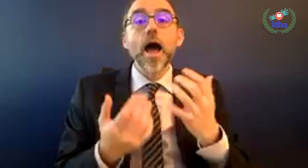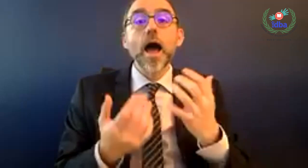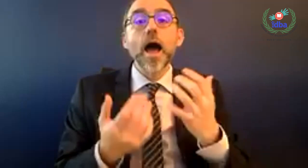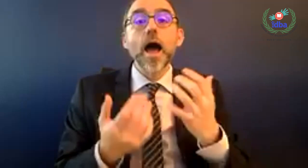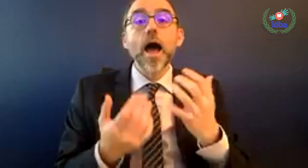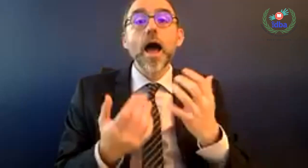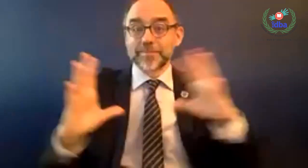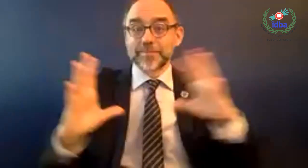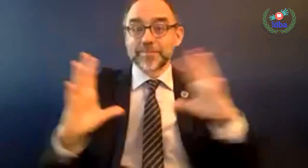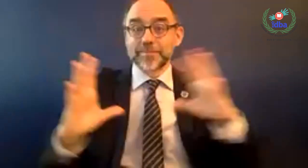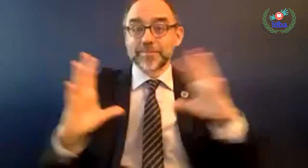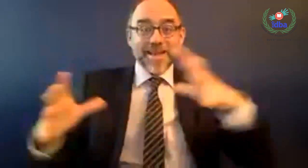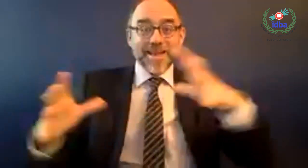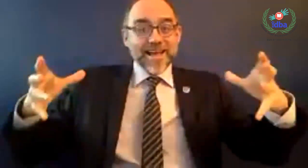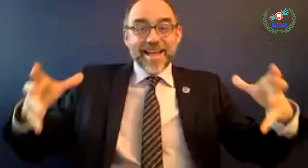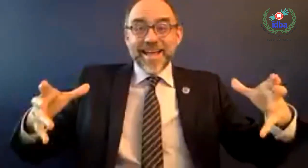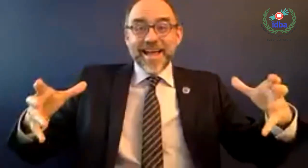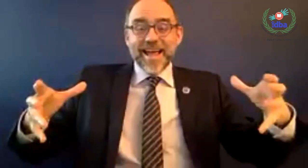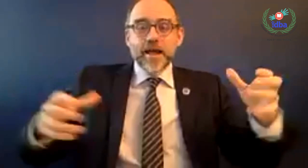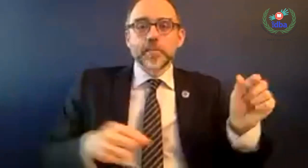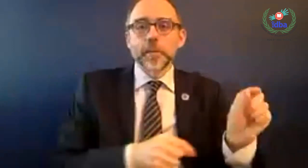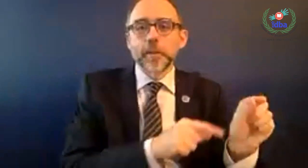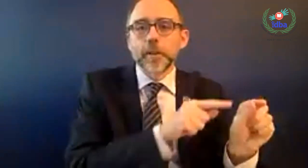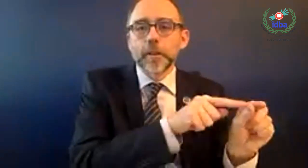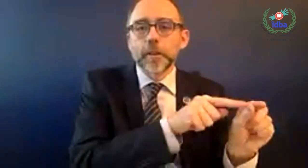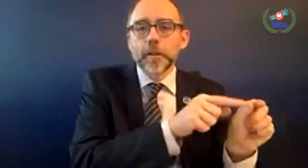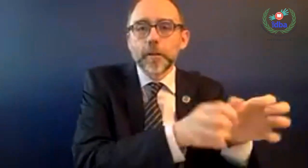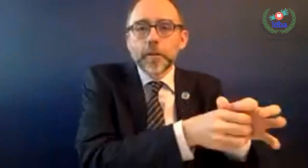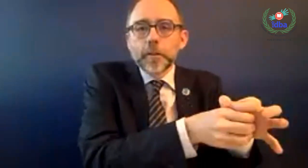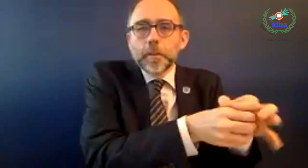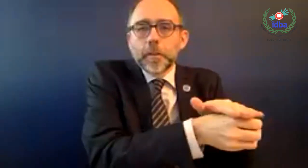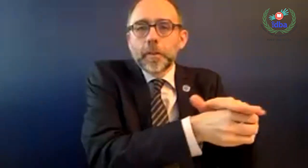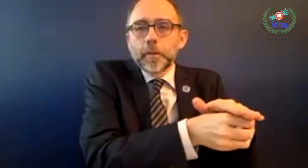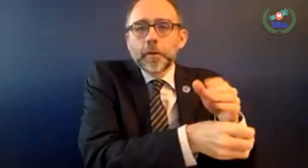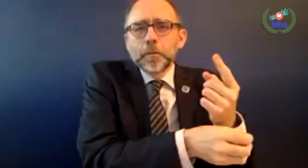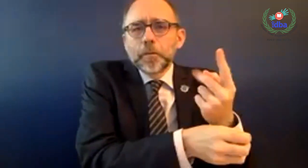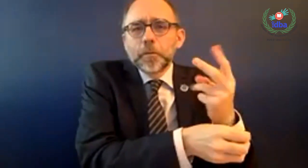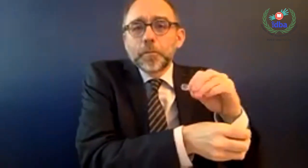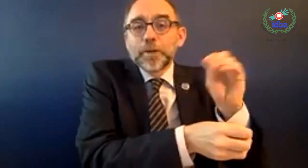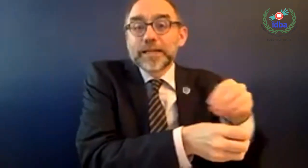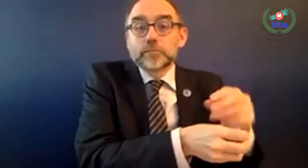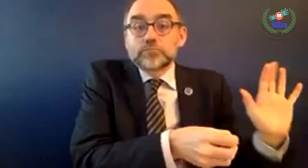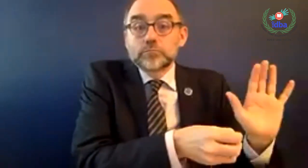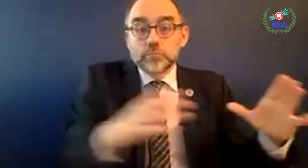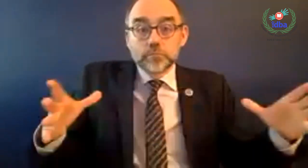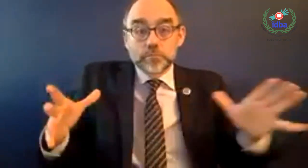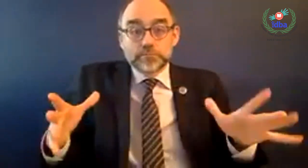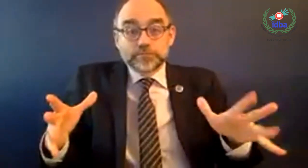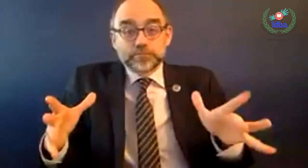But the exact bilingual philosophy used in in the education system is